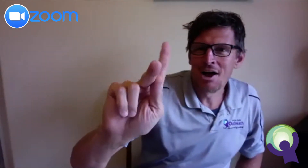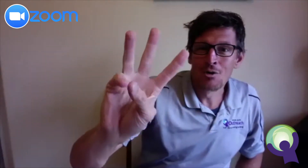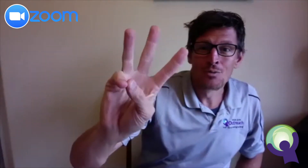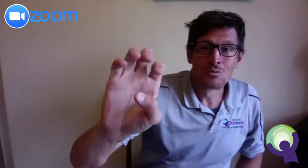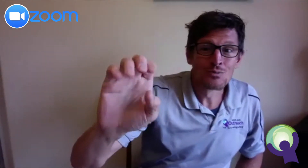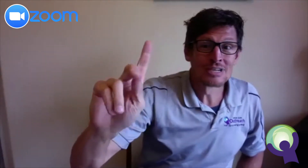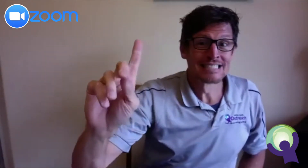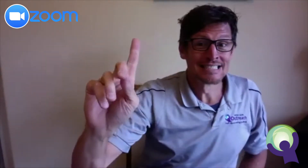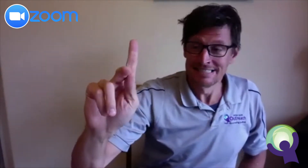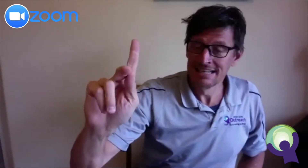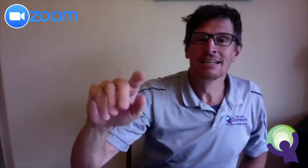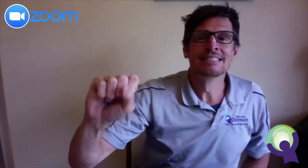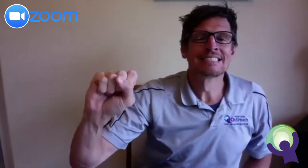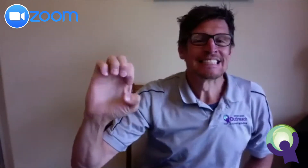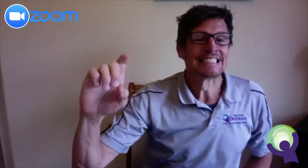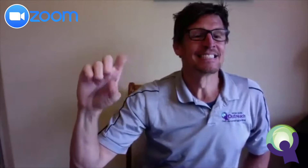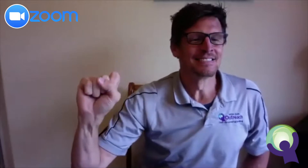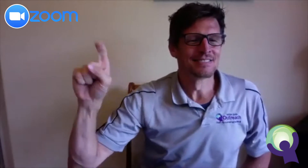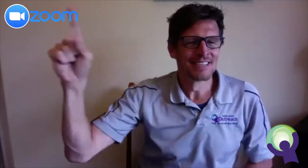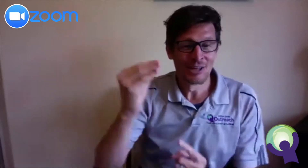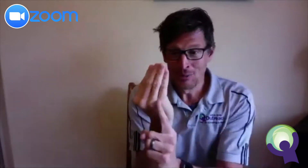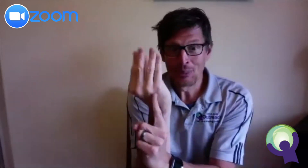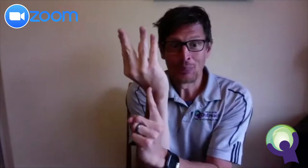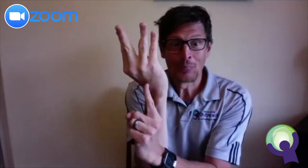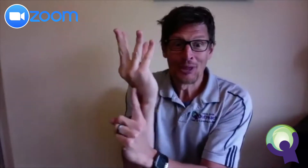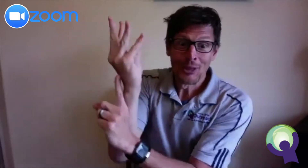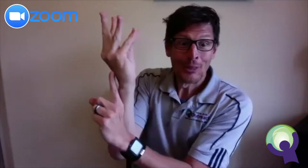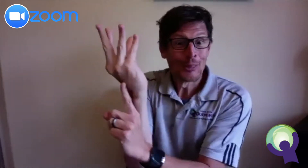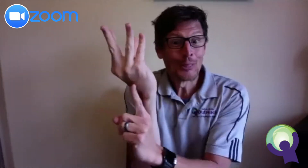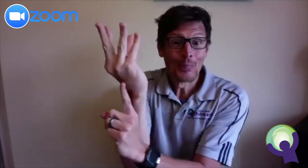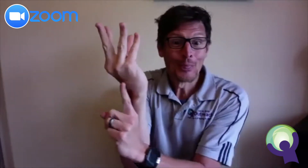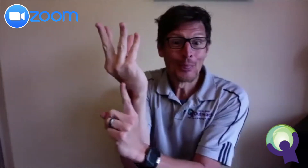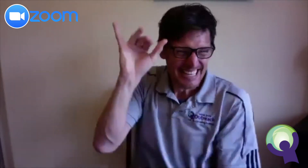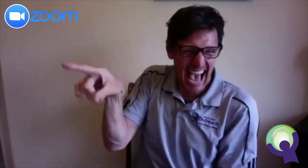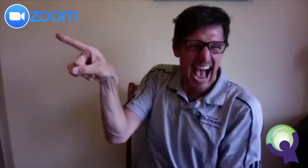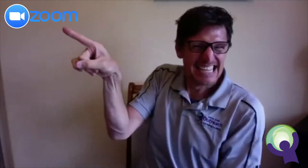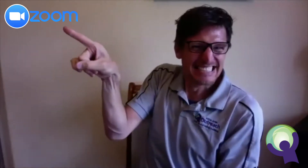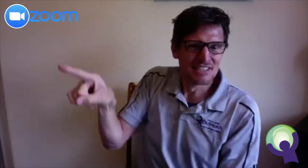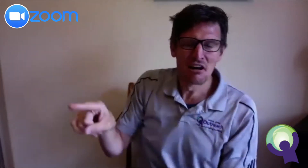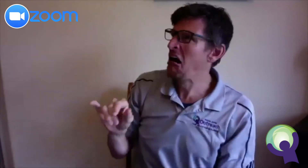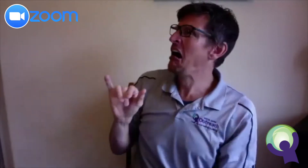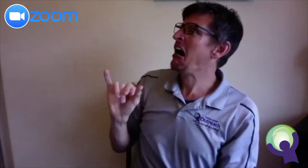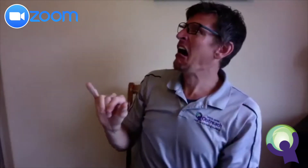But what about the milkweed seeds? Did they ride animals